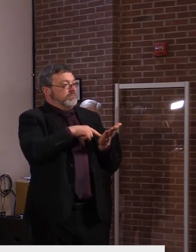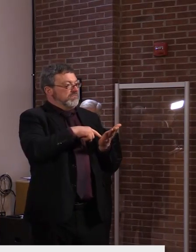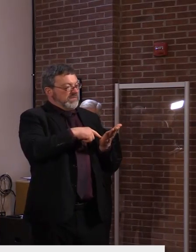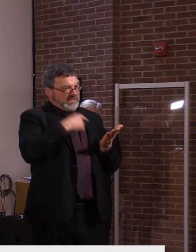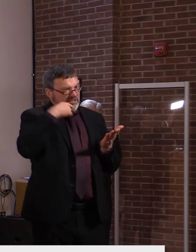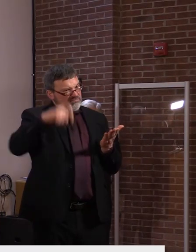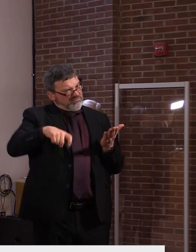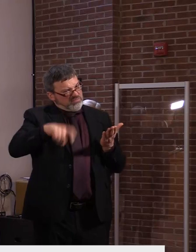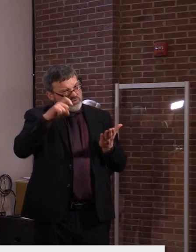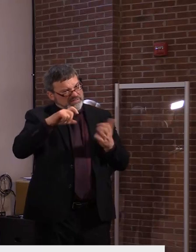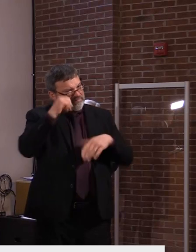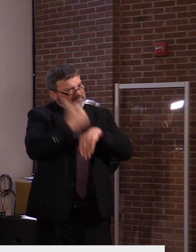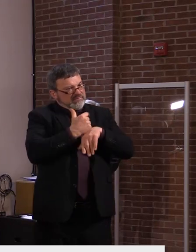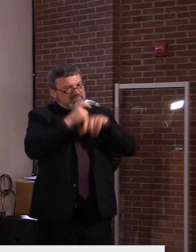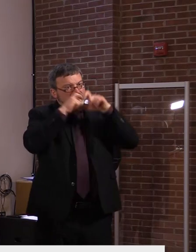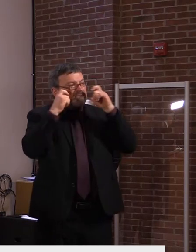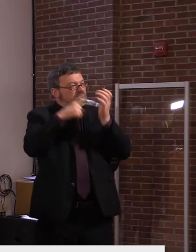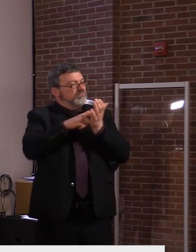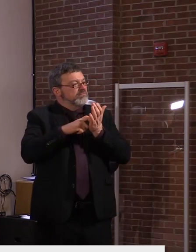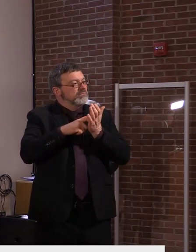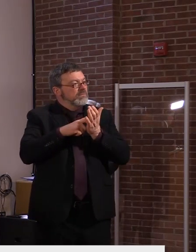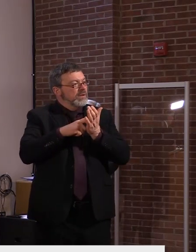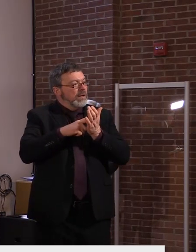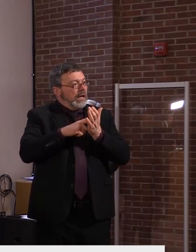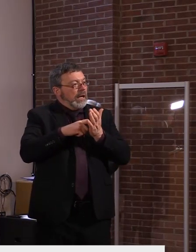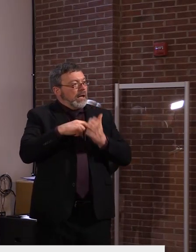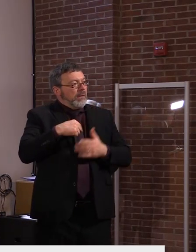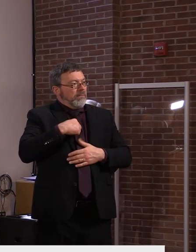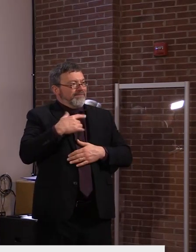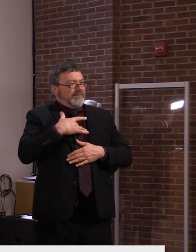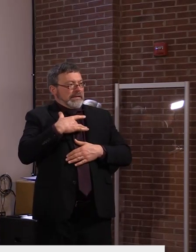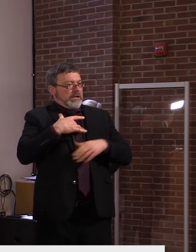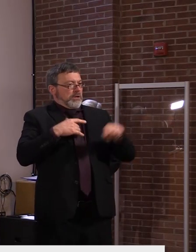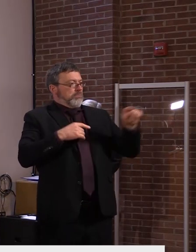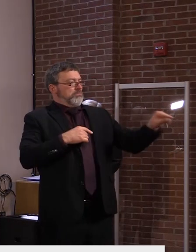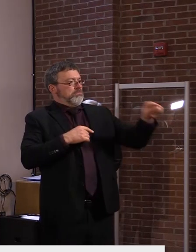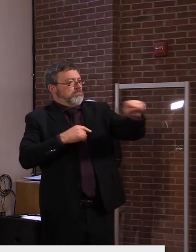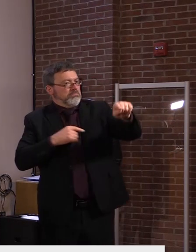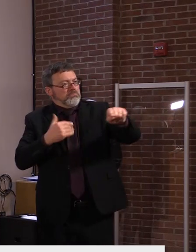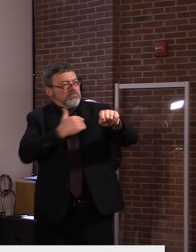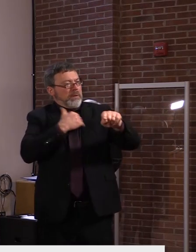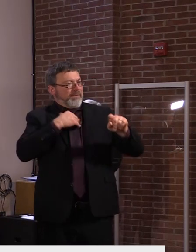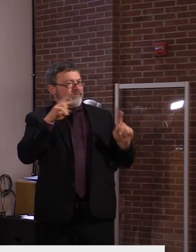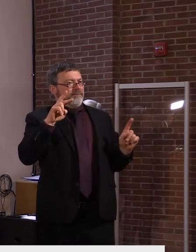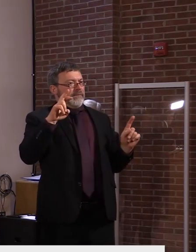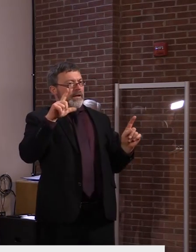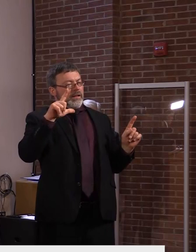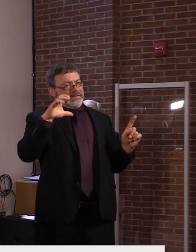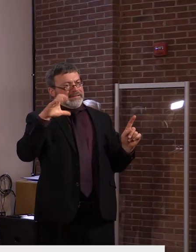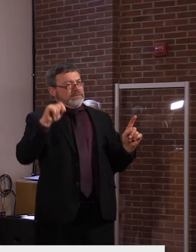just assumed that their membership wanted this, but that's probably a better question for them.